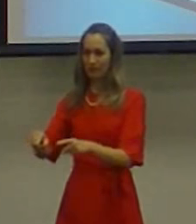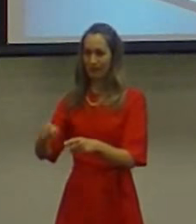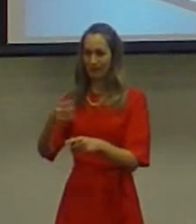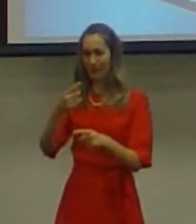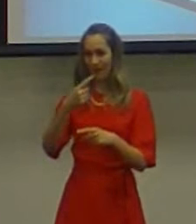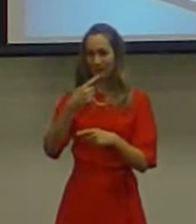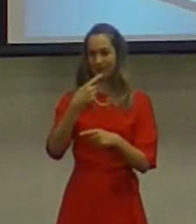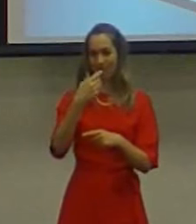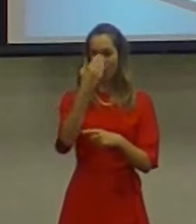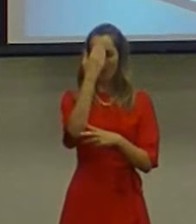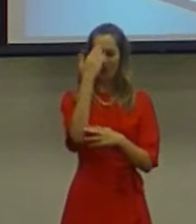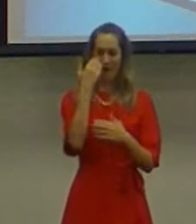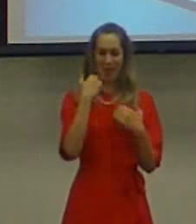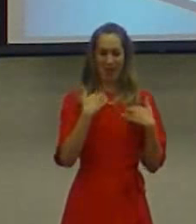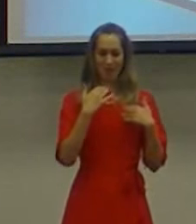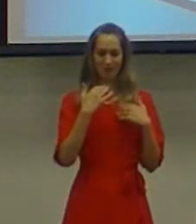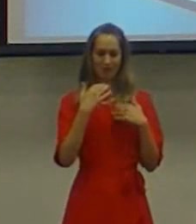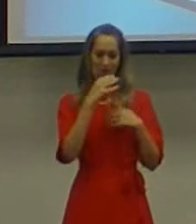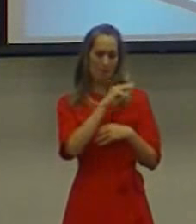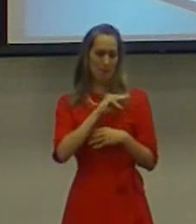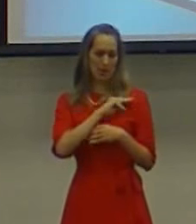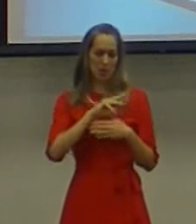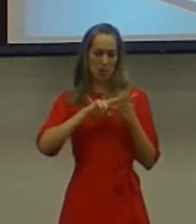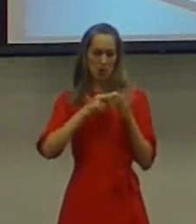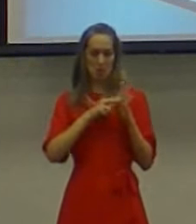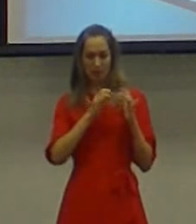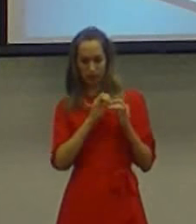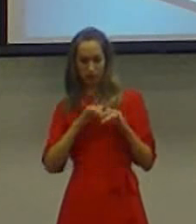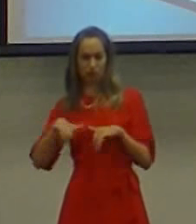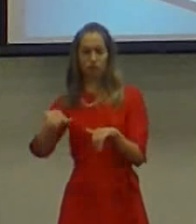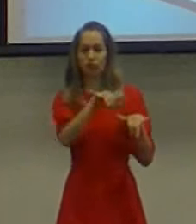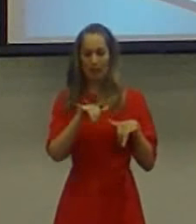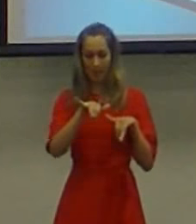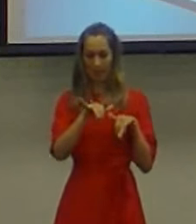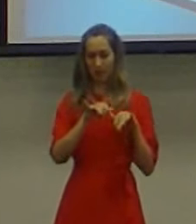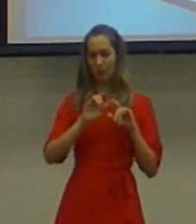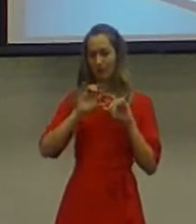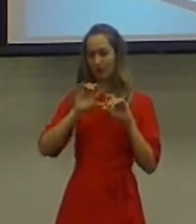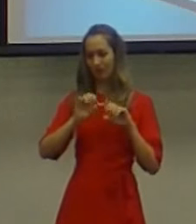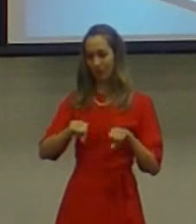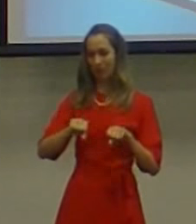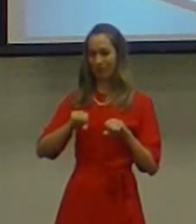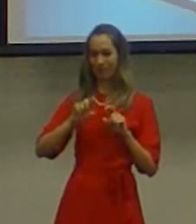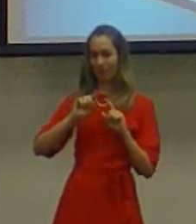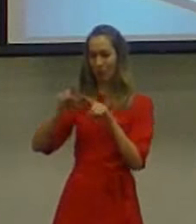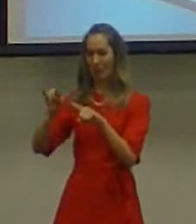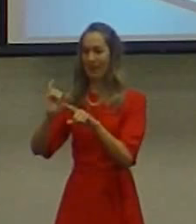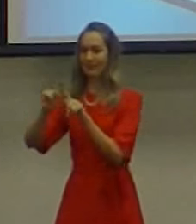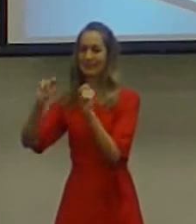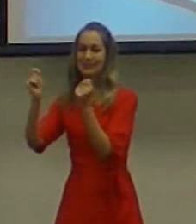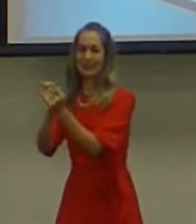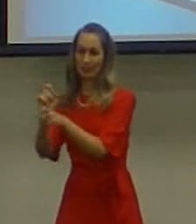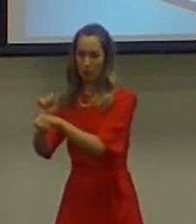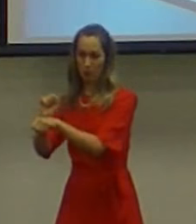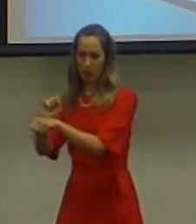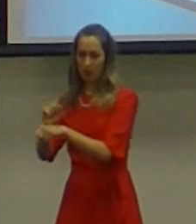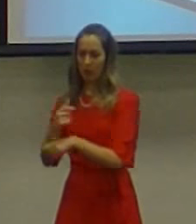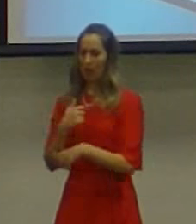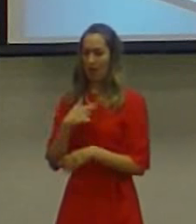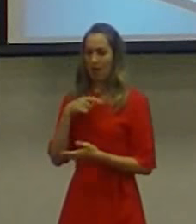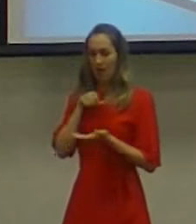mission, the same purpose, and work as a team once we got there. Belize, I fell in love with. I fell in love with Belize.